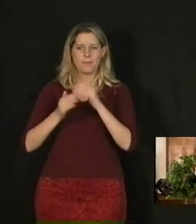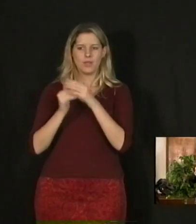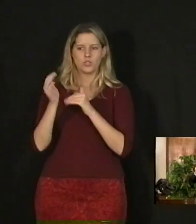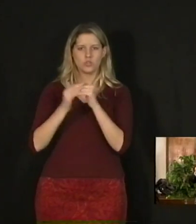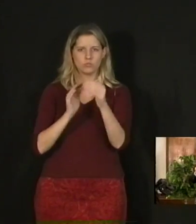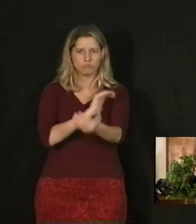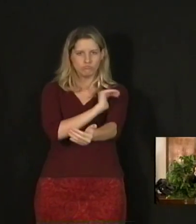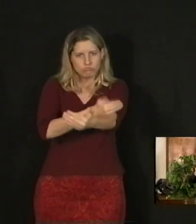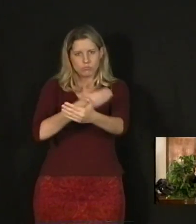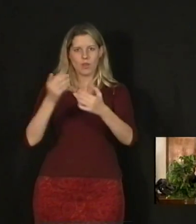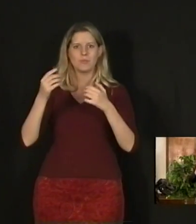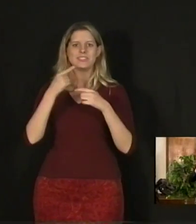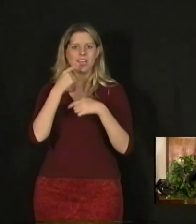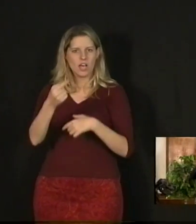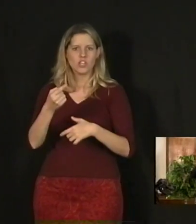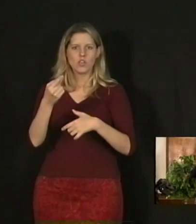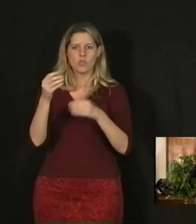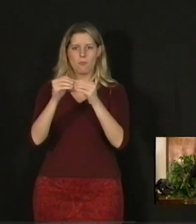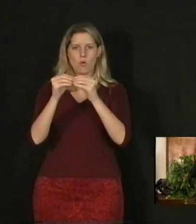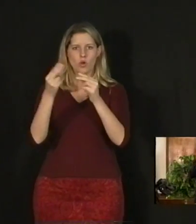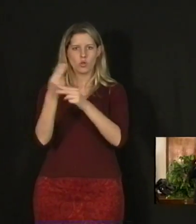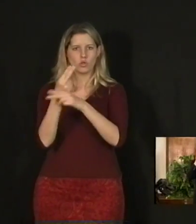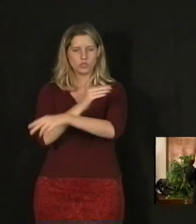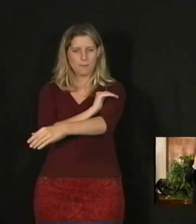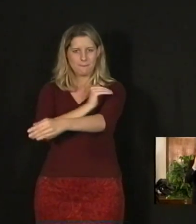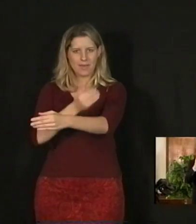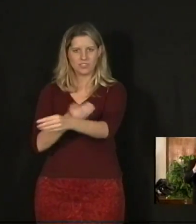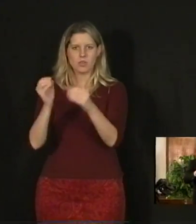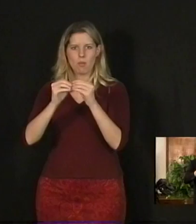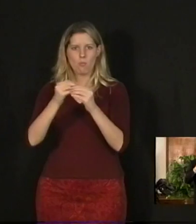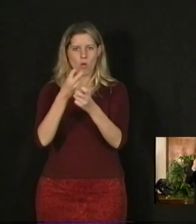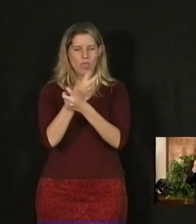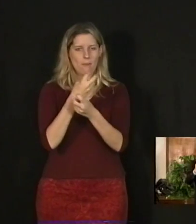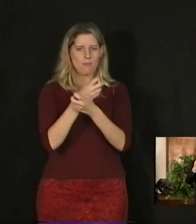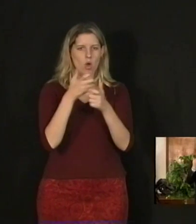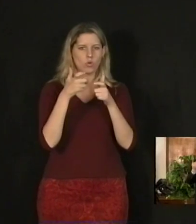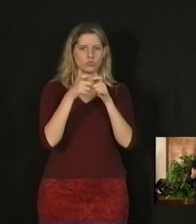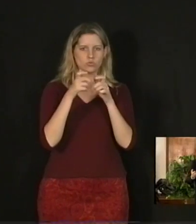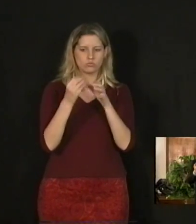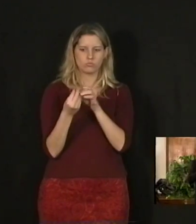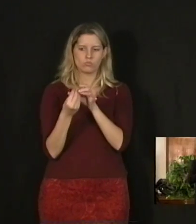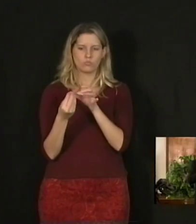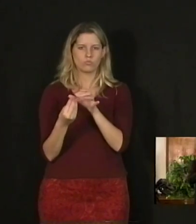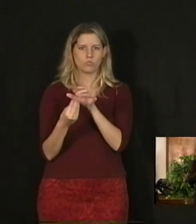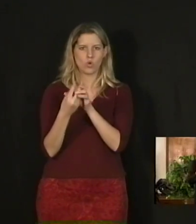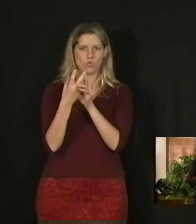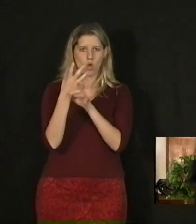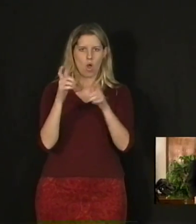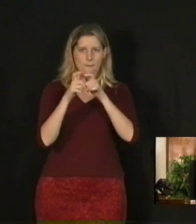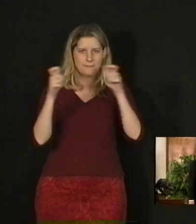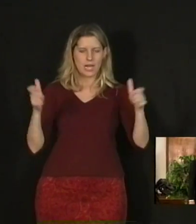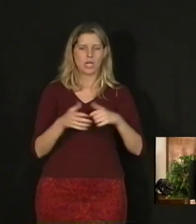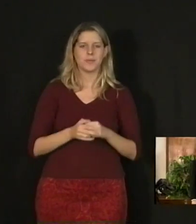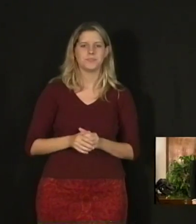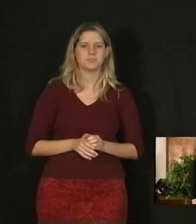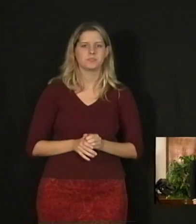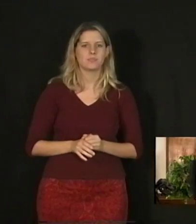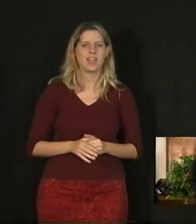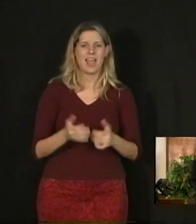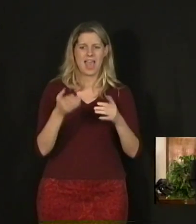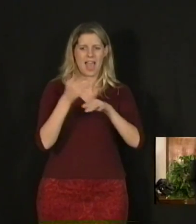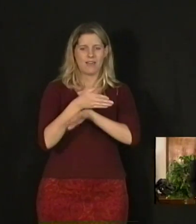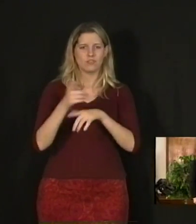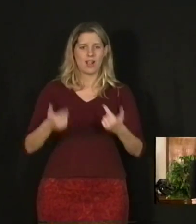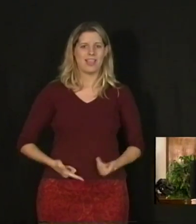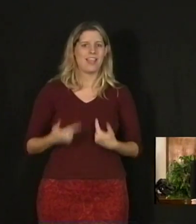grow. So a person who's always using his jaws, his masseter muscles, is going to end up with bigger bones in response to that. After a lifetime of